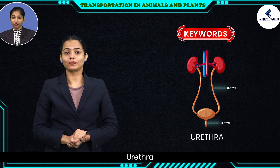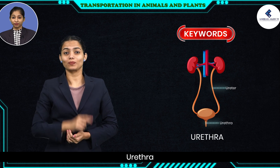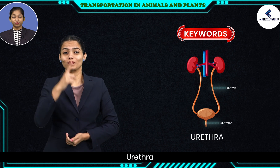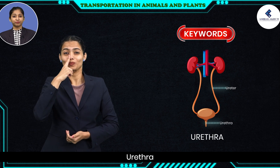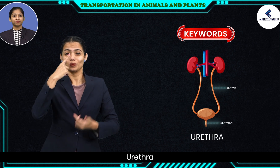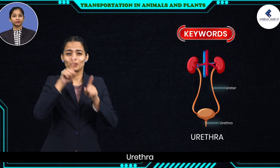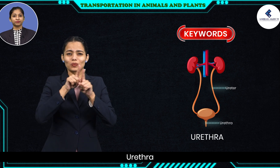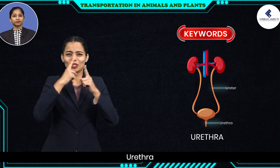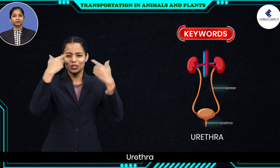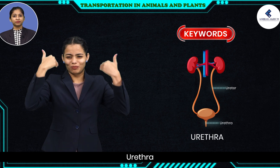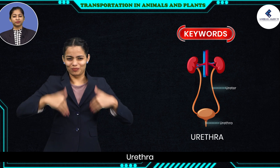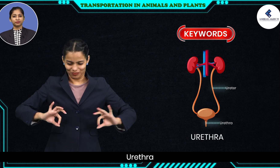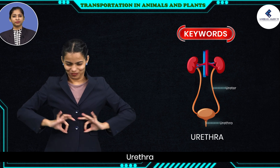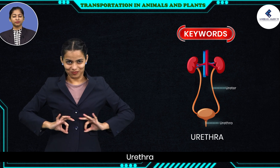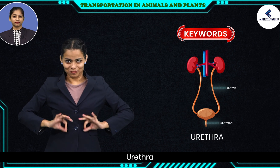urethra,